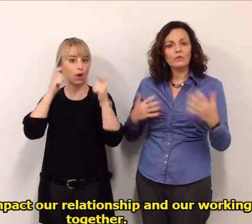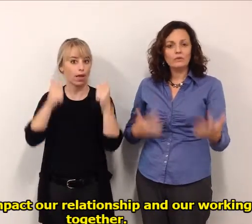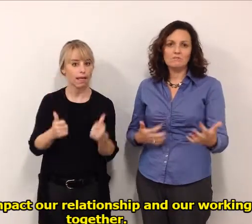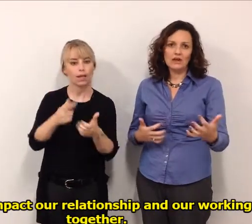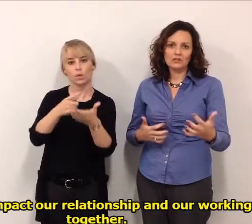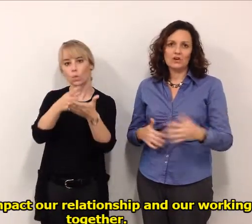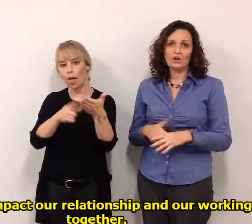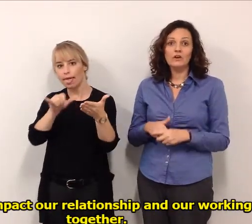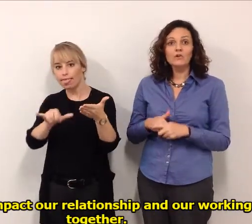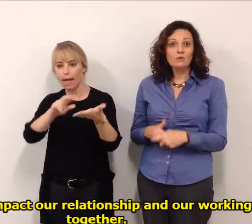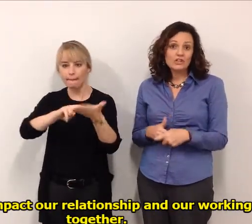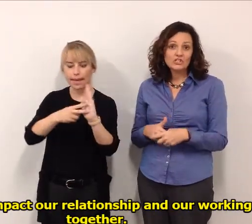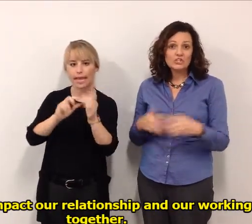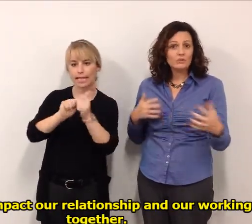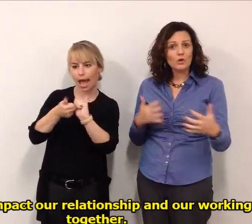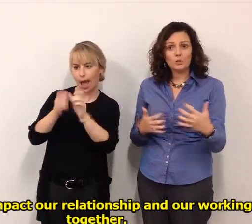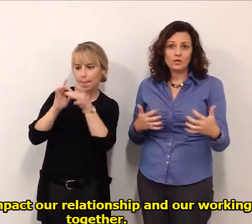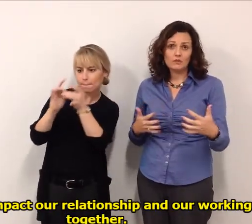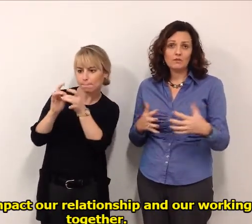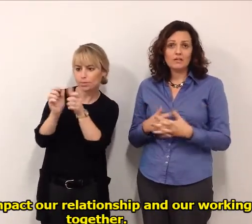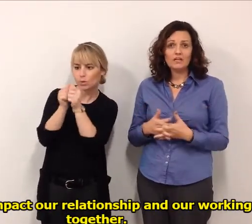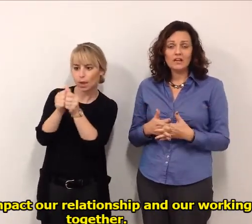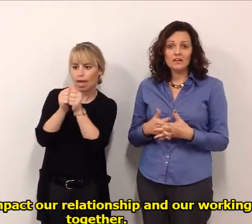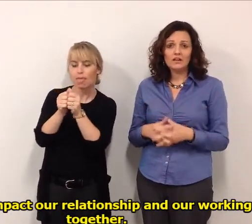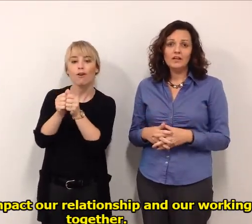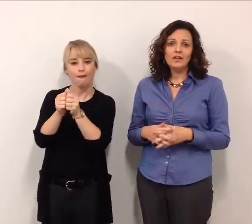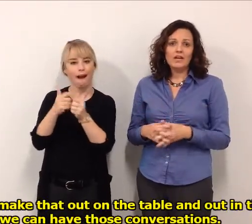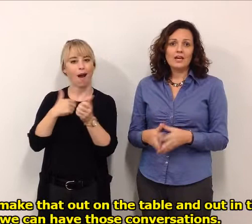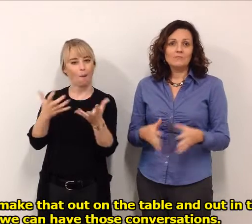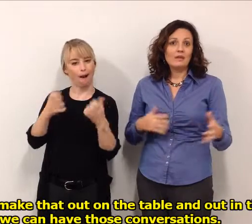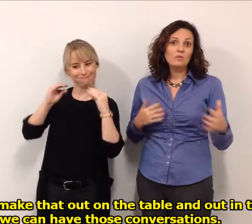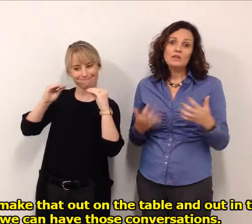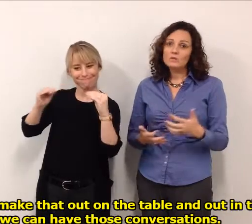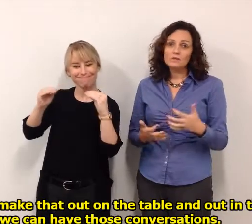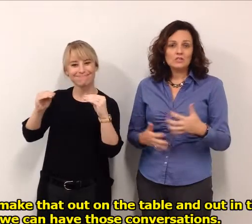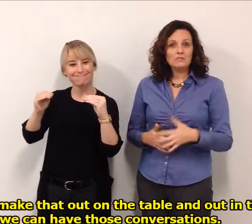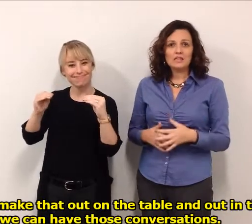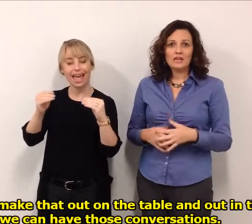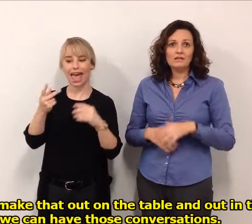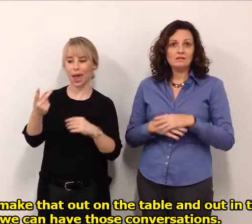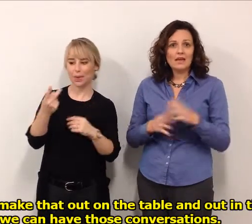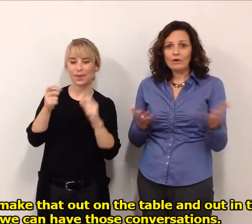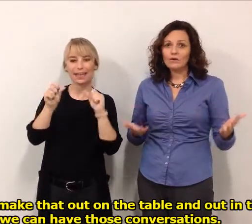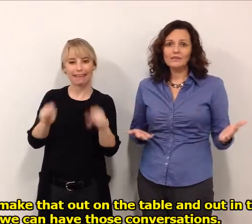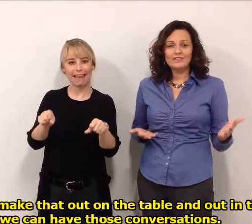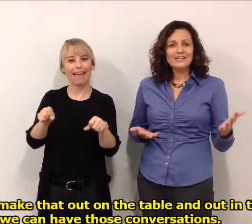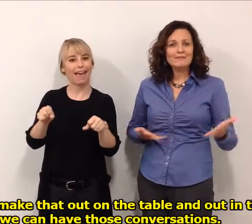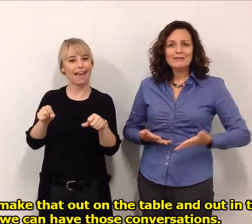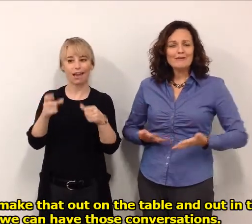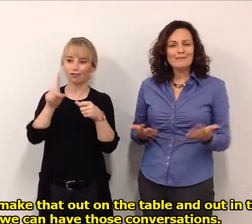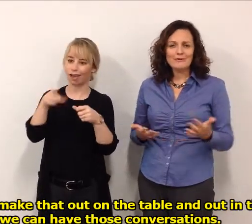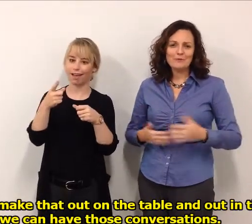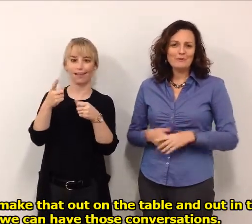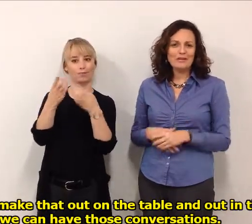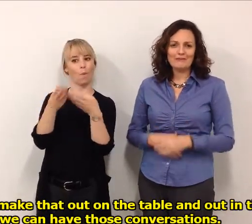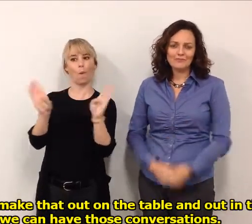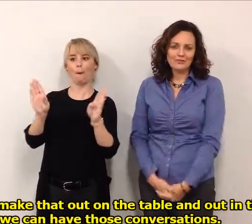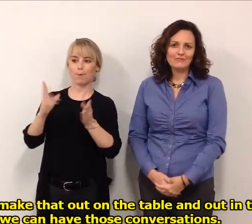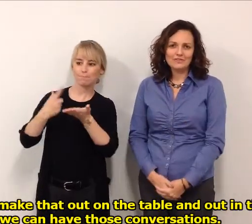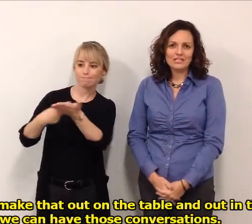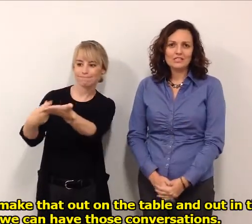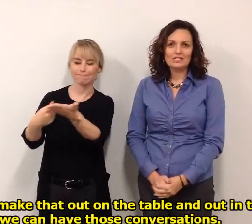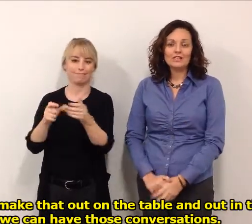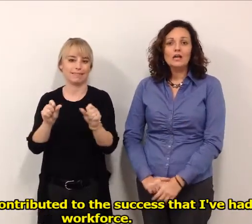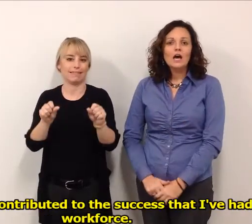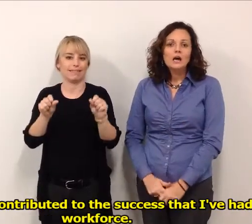and how that will impact our relationship and our working ability together. And we can just make that out on the table and out in the open. We can have